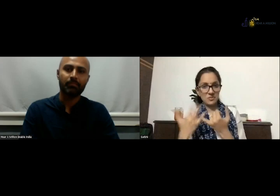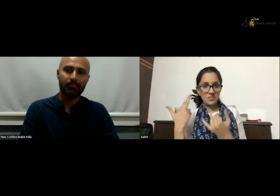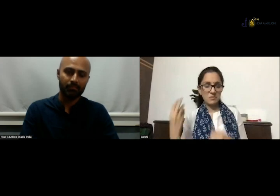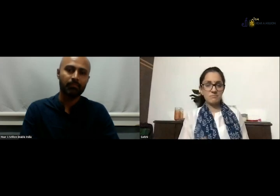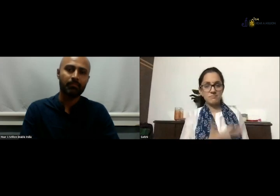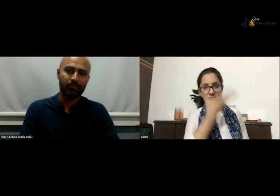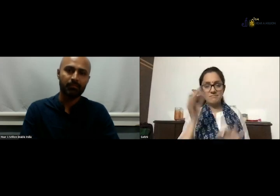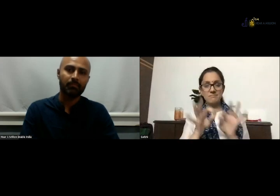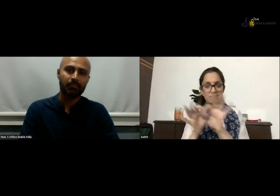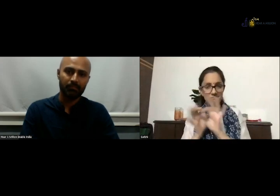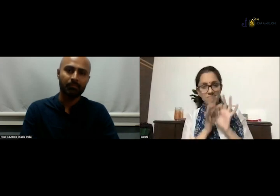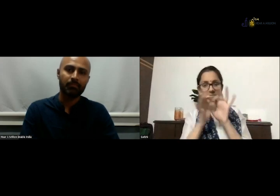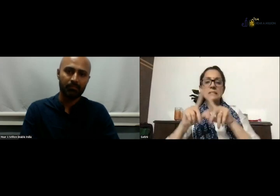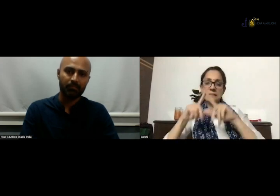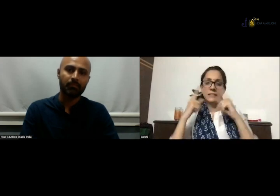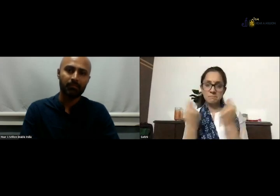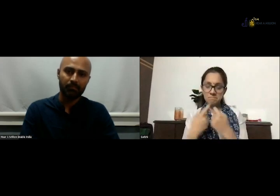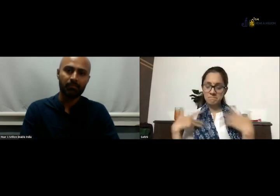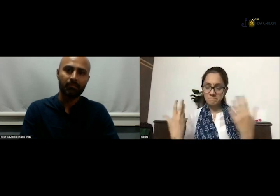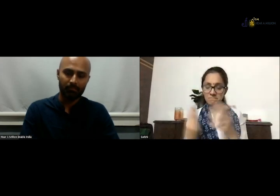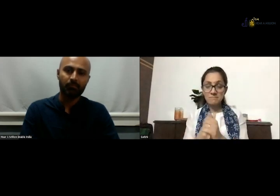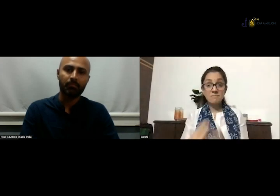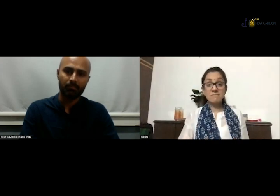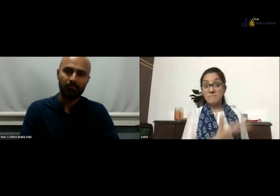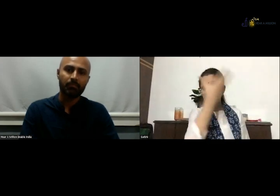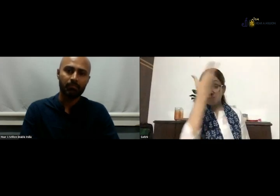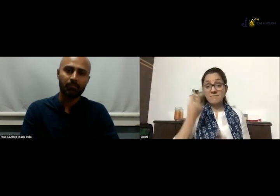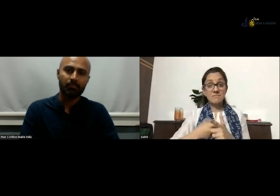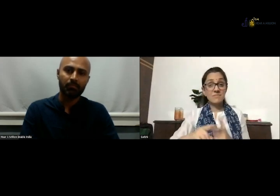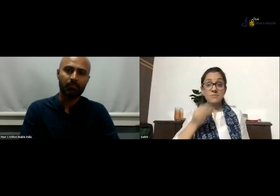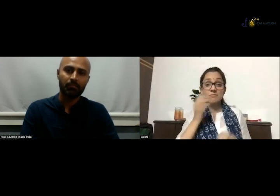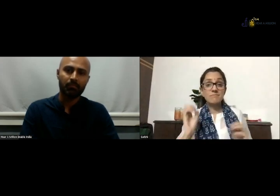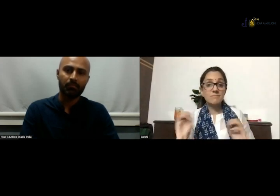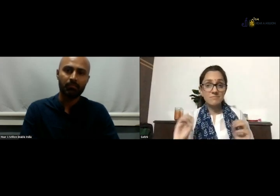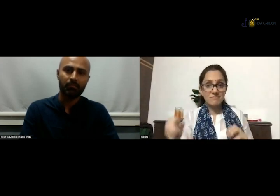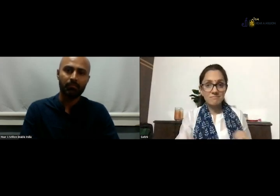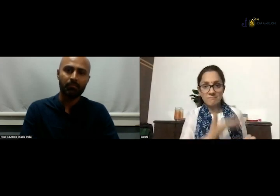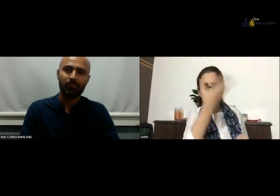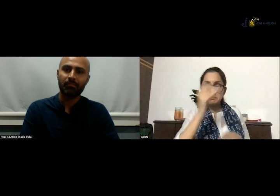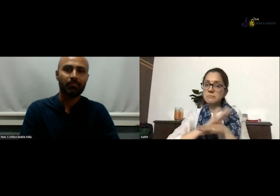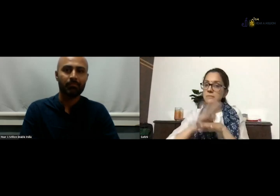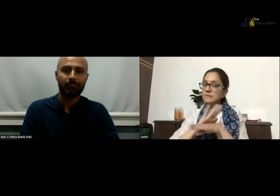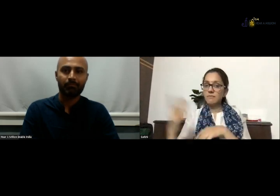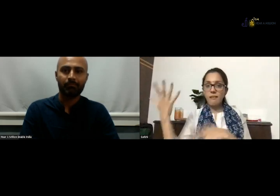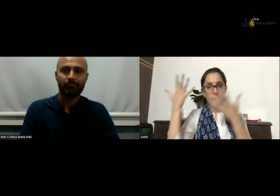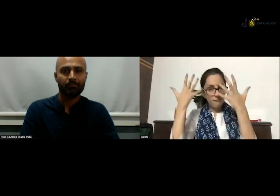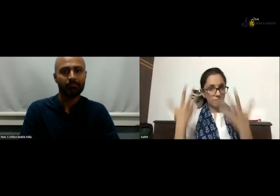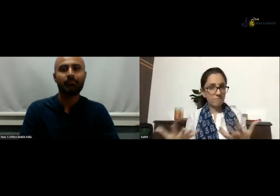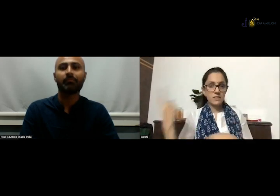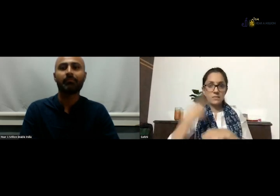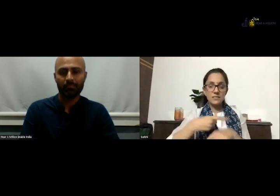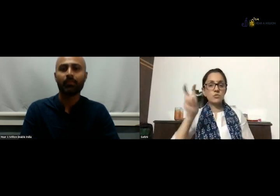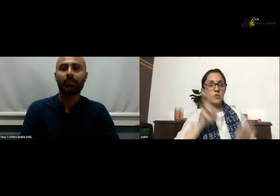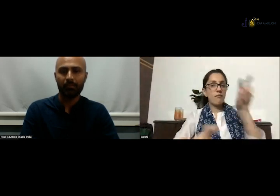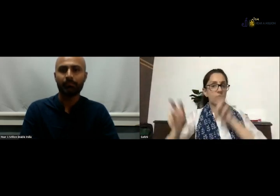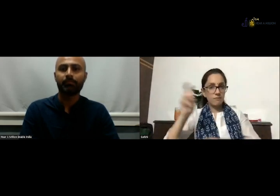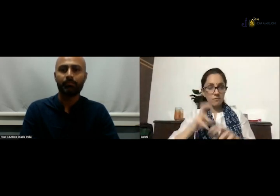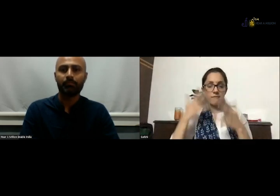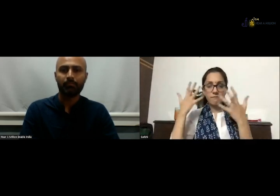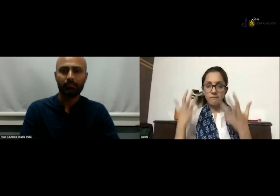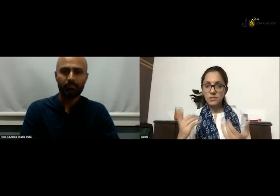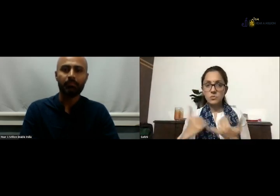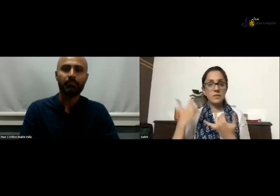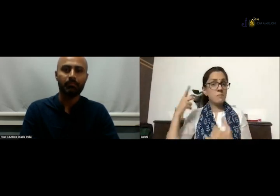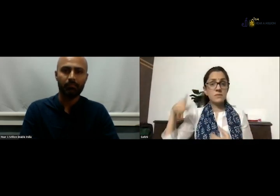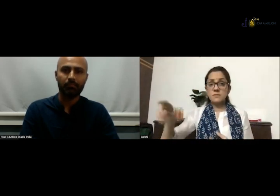stories. One at one time, when I was interpreting whole day and there was a workshop, uh, throughout the day we